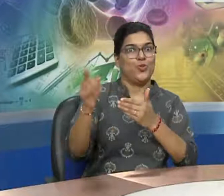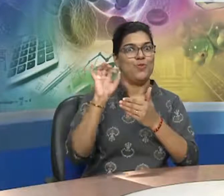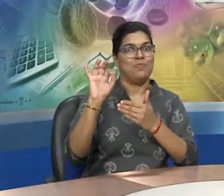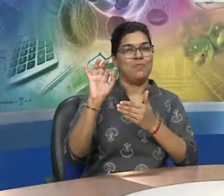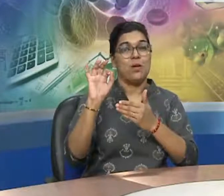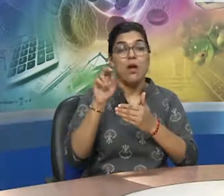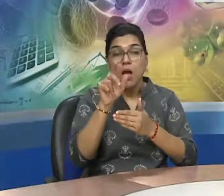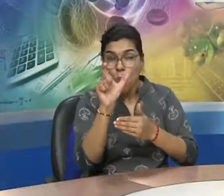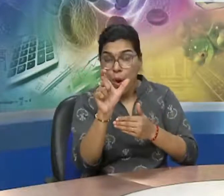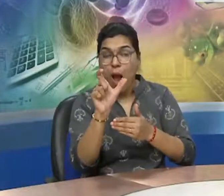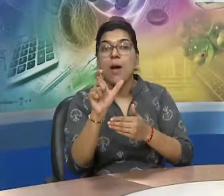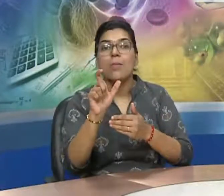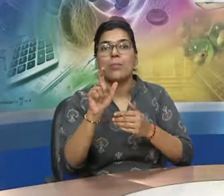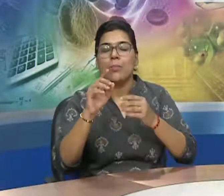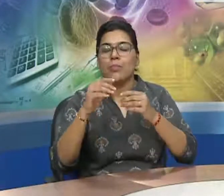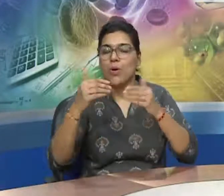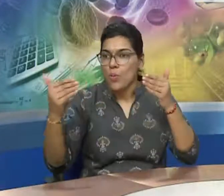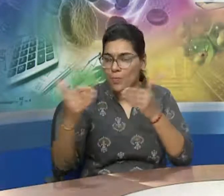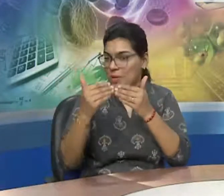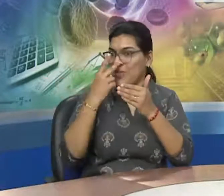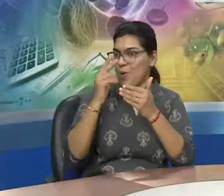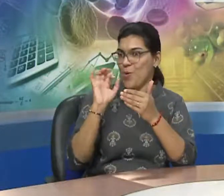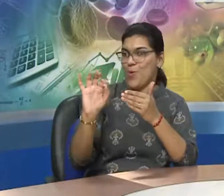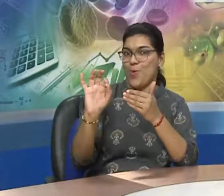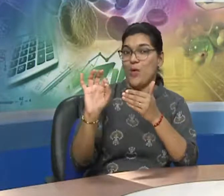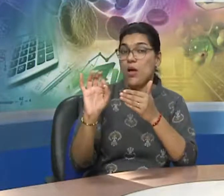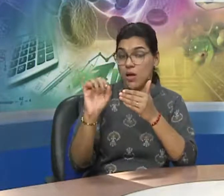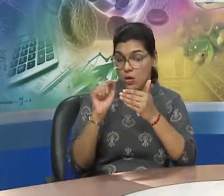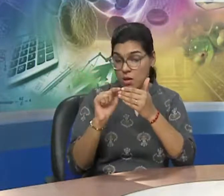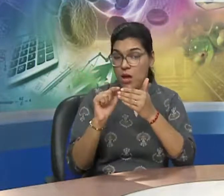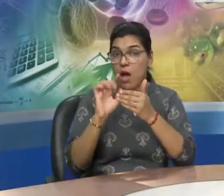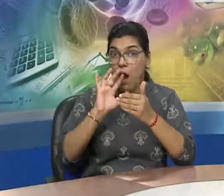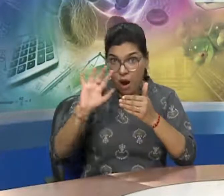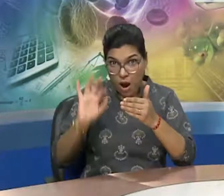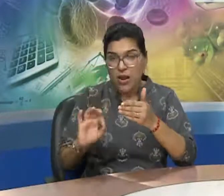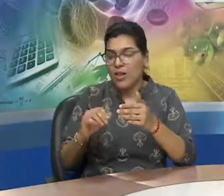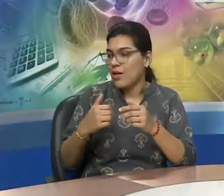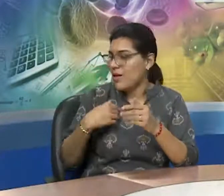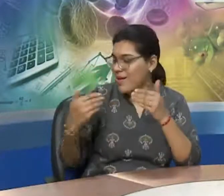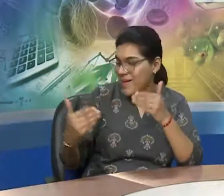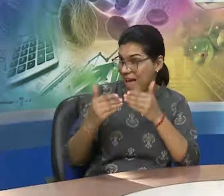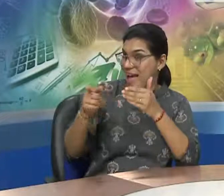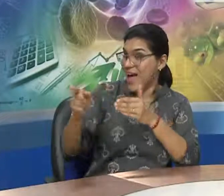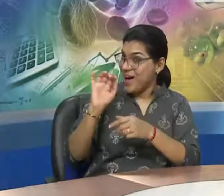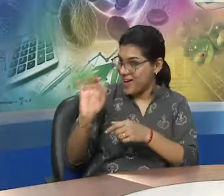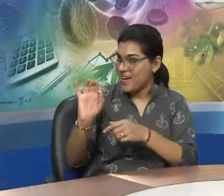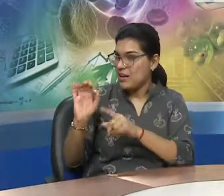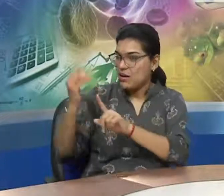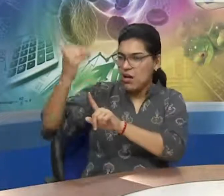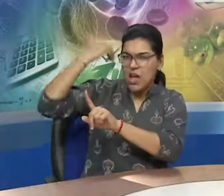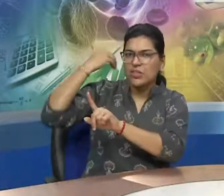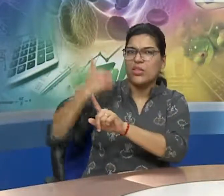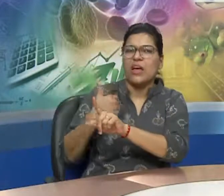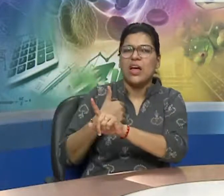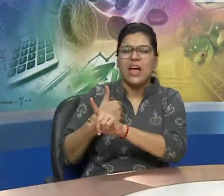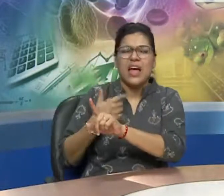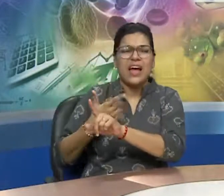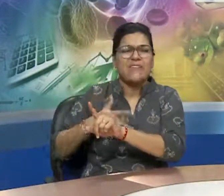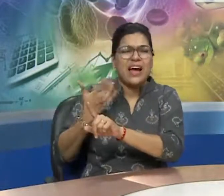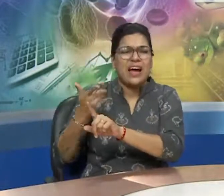For example, when we are introduced to someone, we are taught to say, "Glad to meet